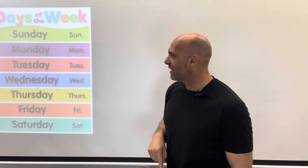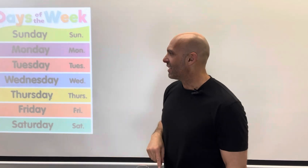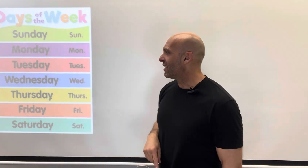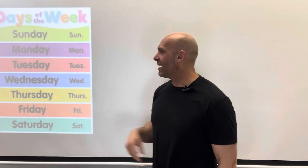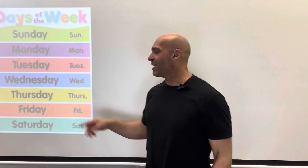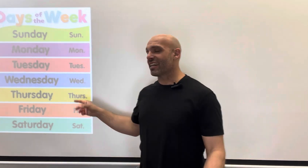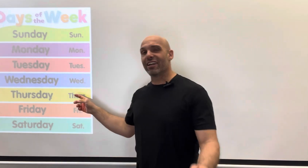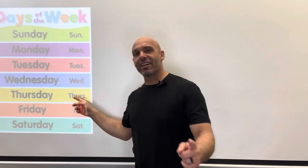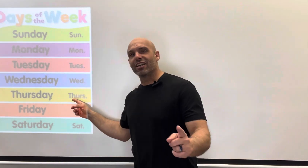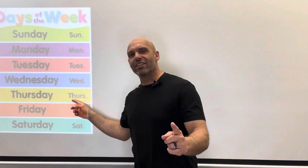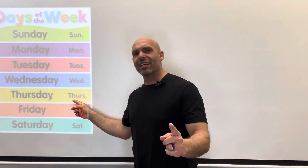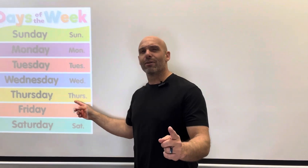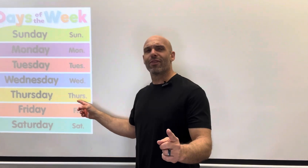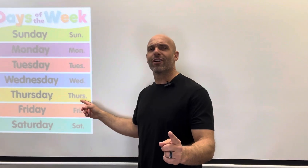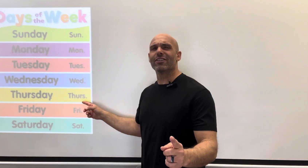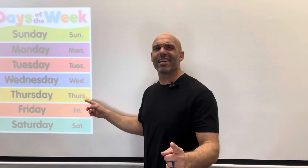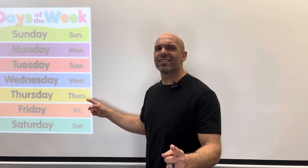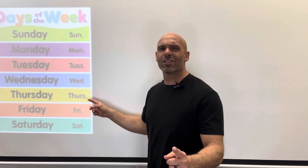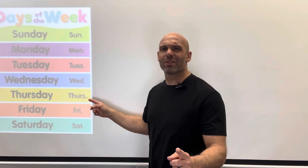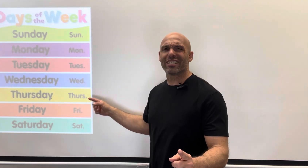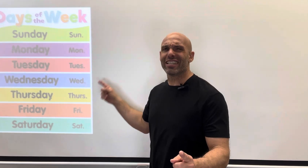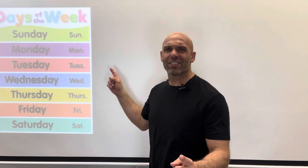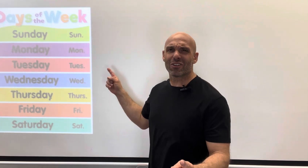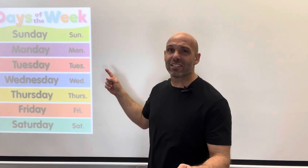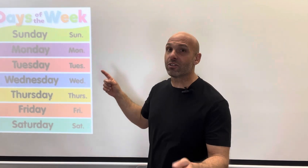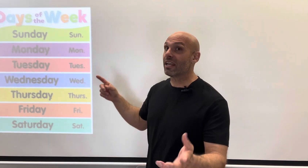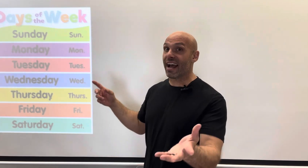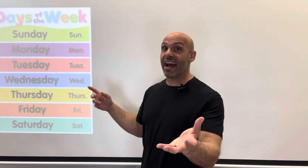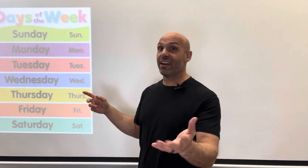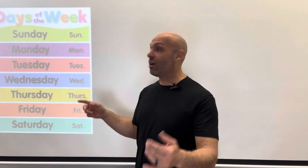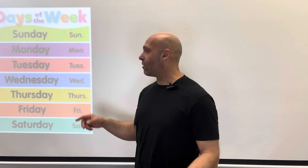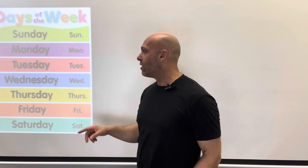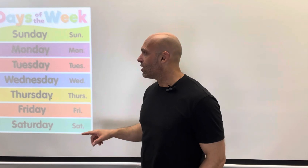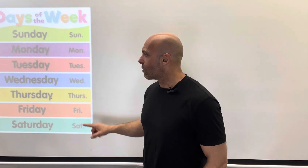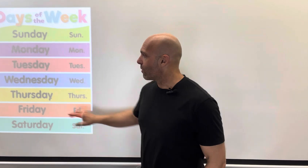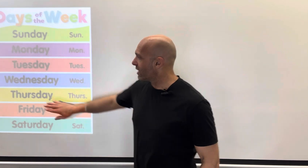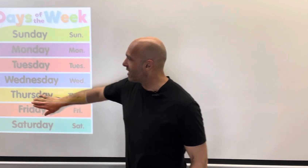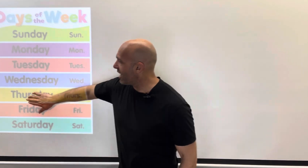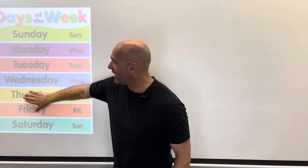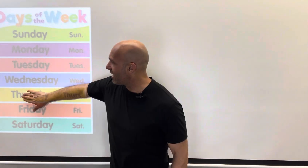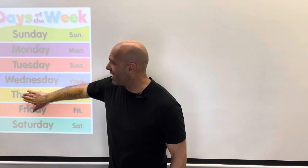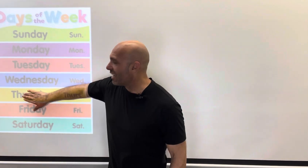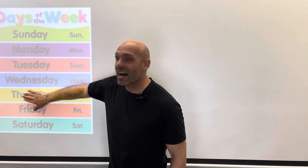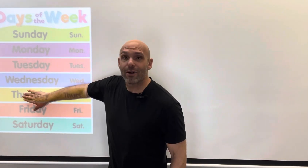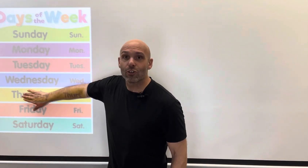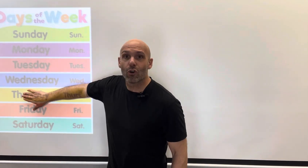All right, and I can already hear you saying, well, Thursday starts with a T and so does Tuesday. I know. So what we're going to take, how it's